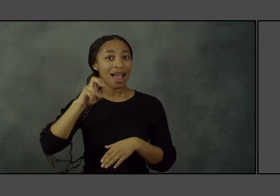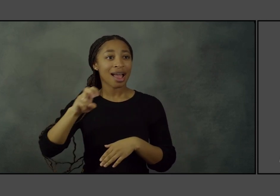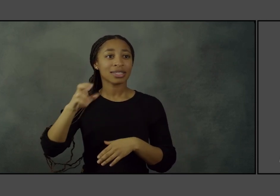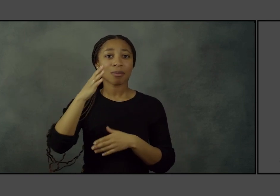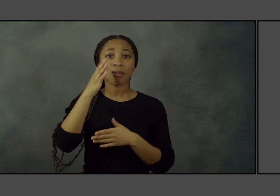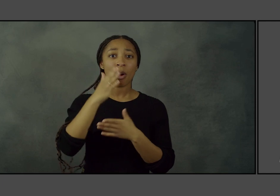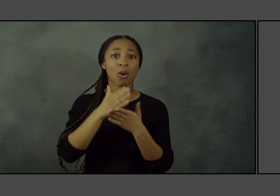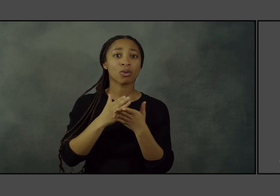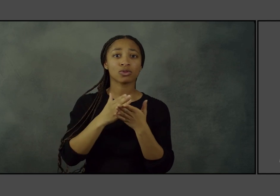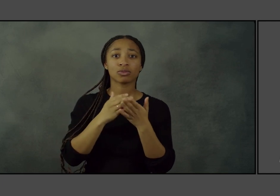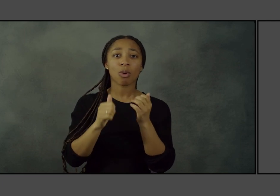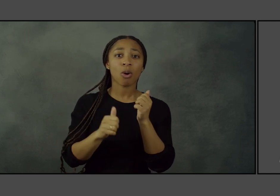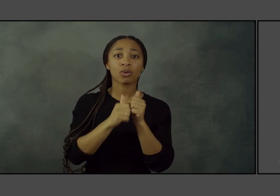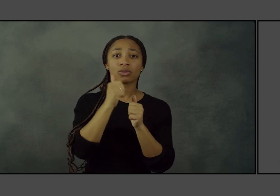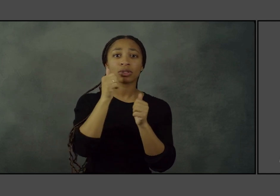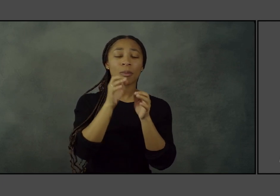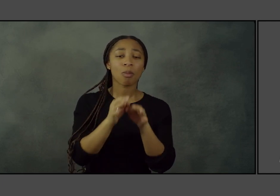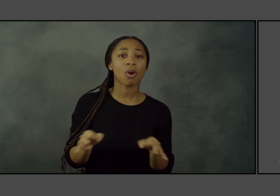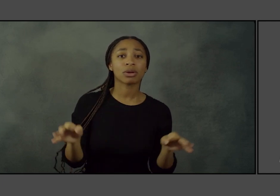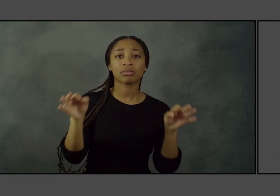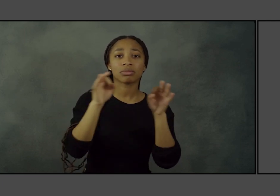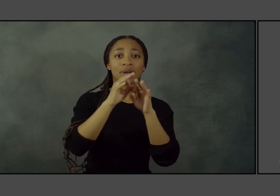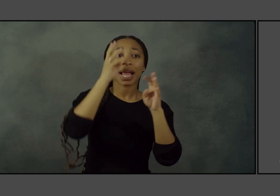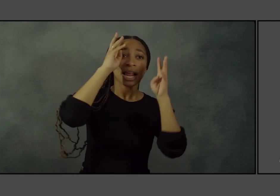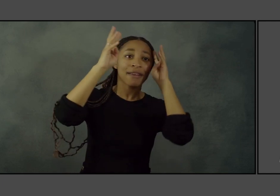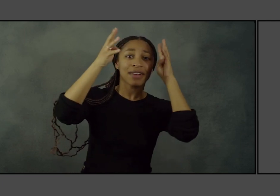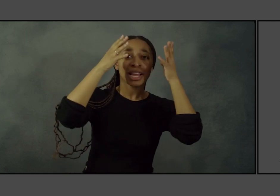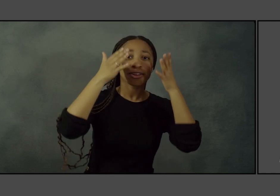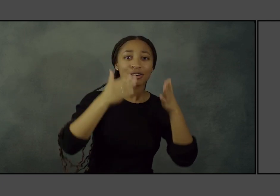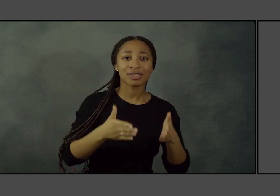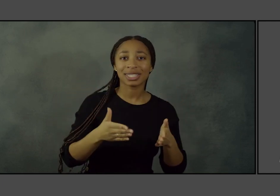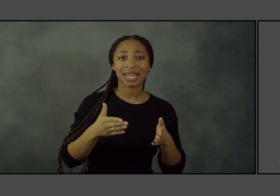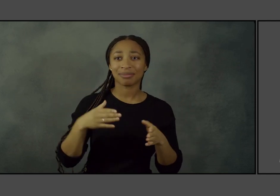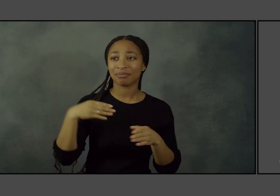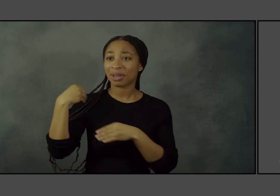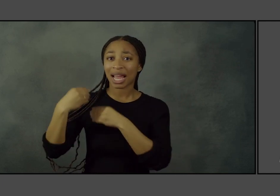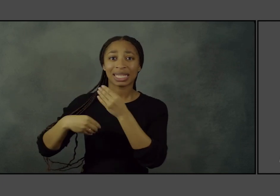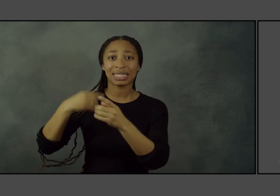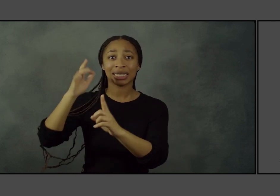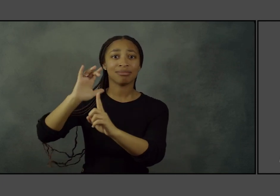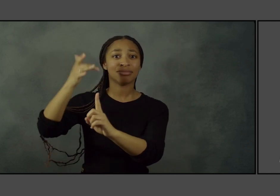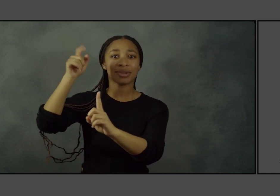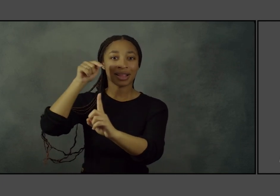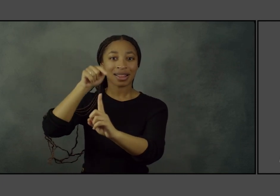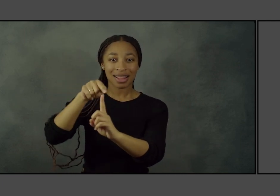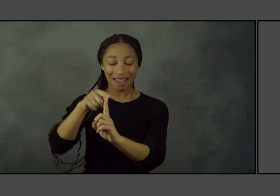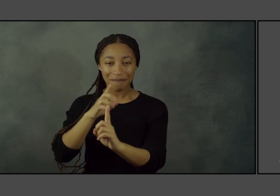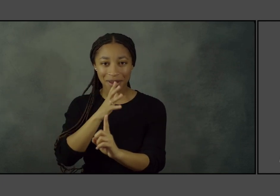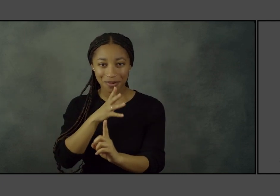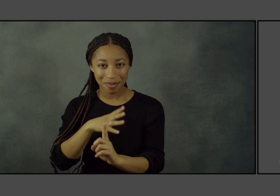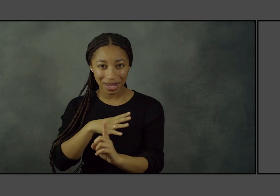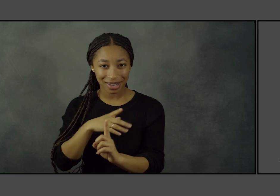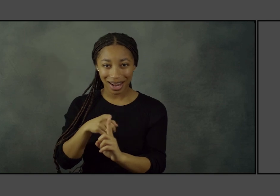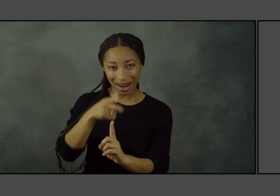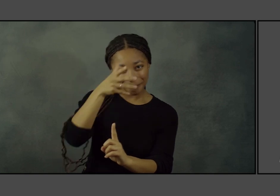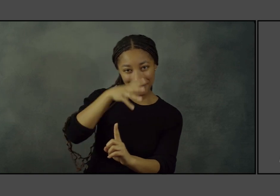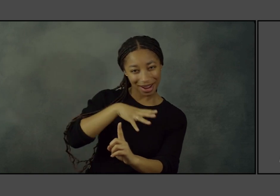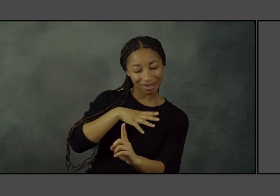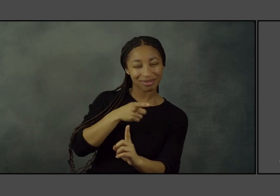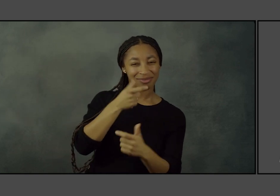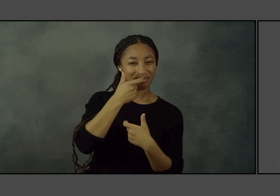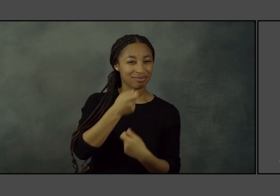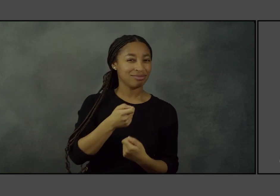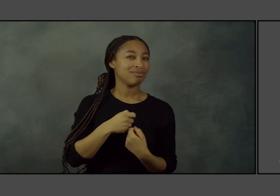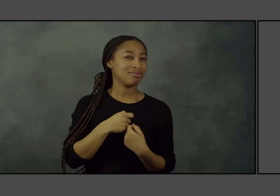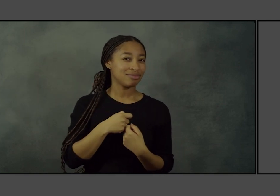keepers of this music have been women. So, given so much of the work that you all